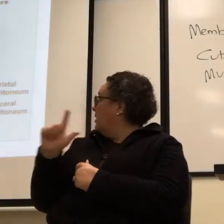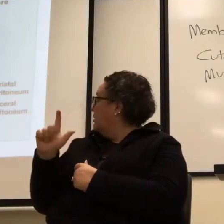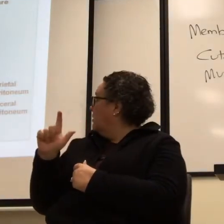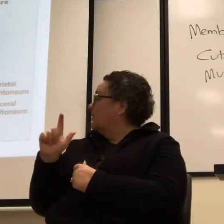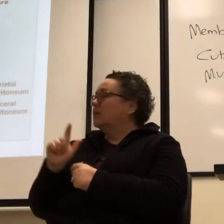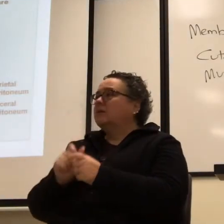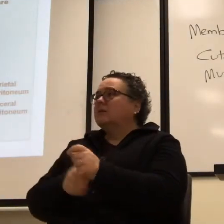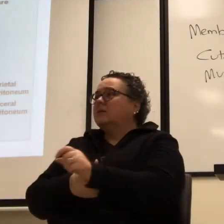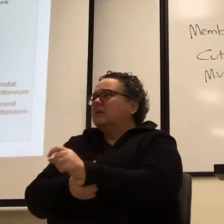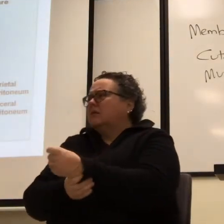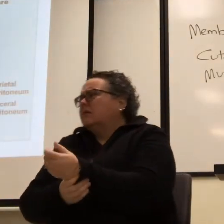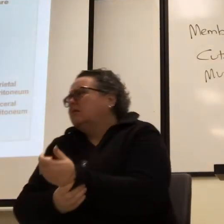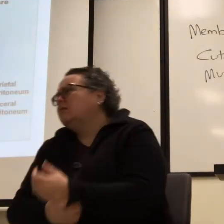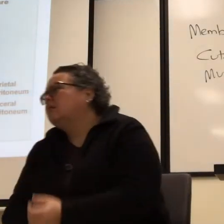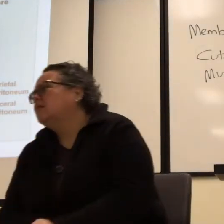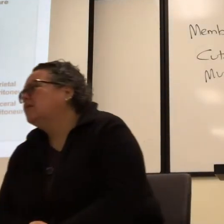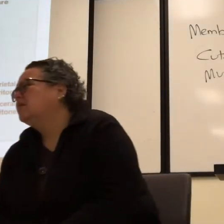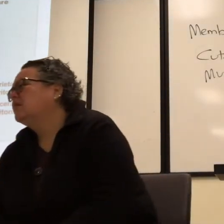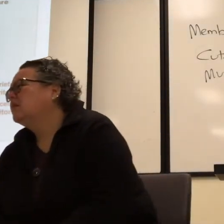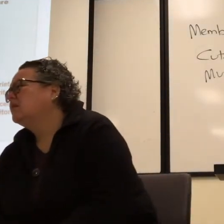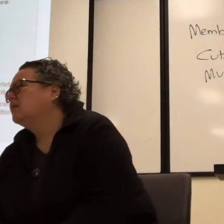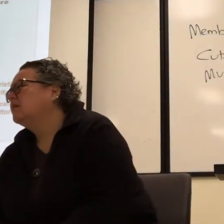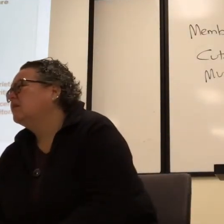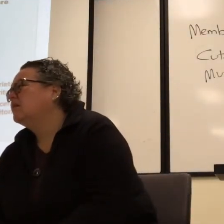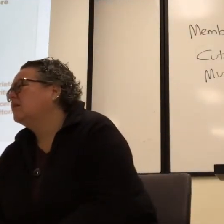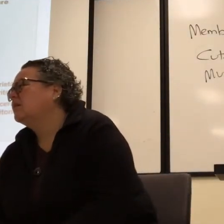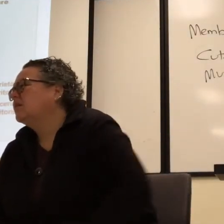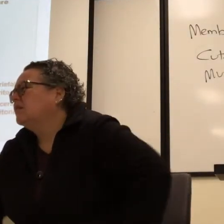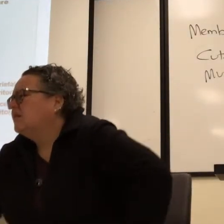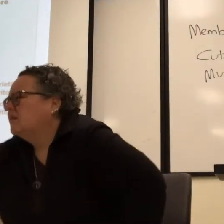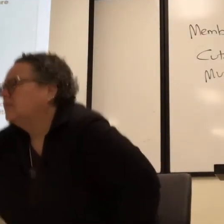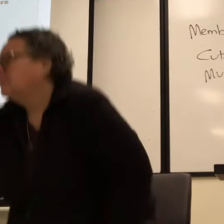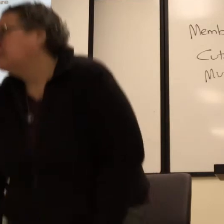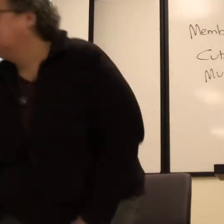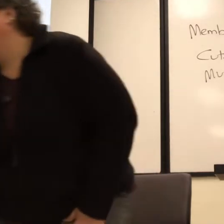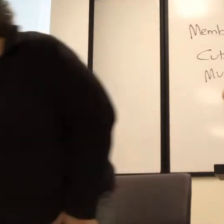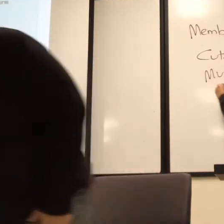All right, this is a serous membrane. Show me where they are.